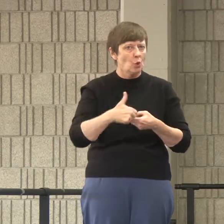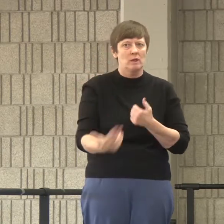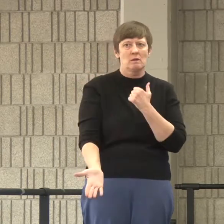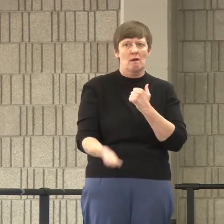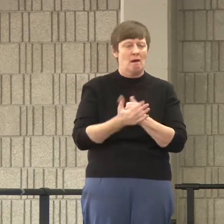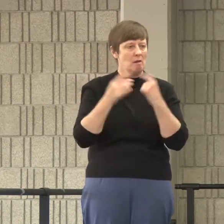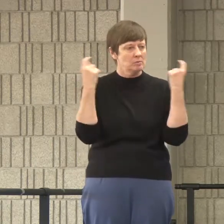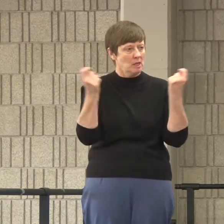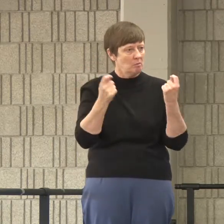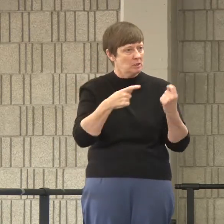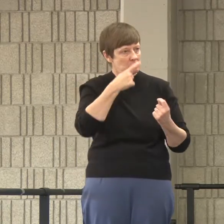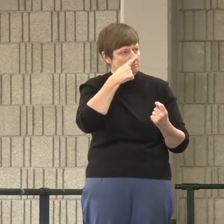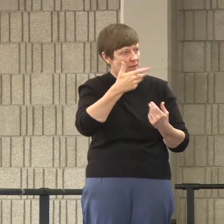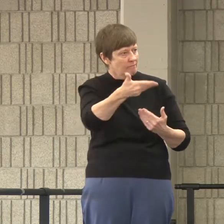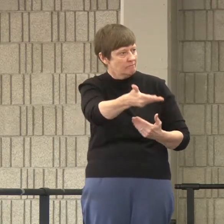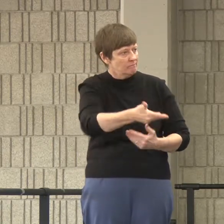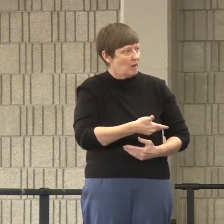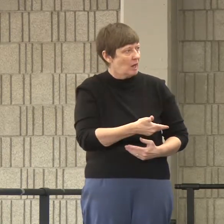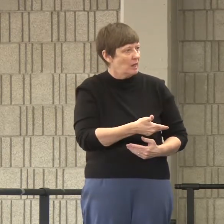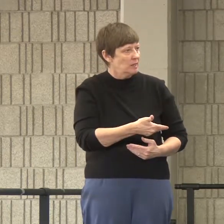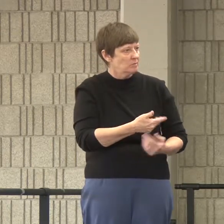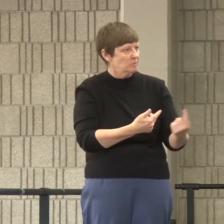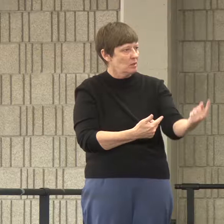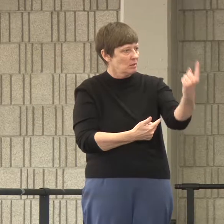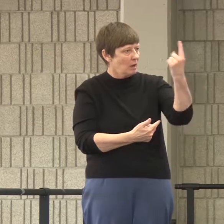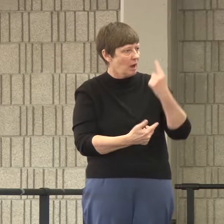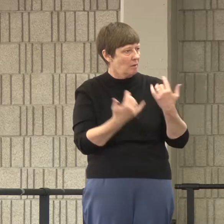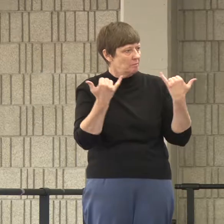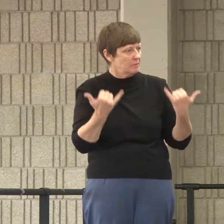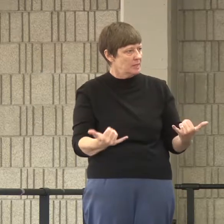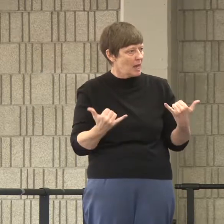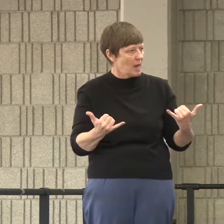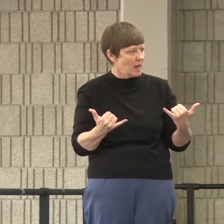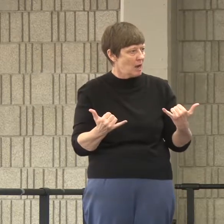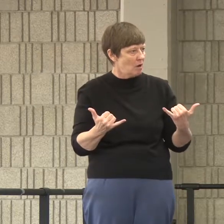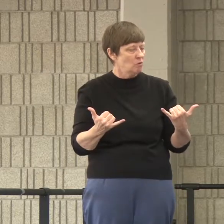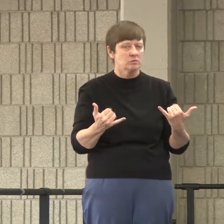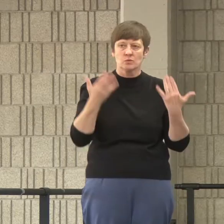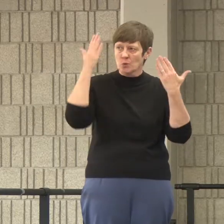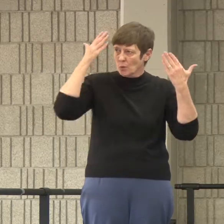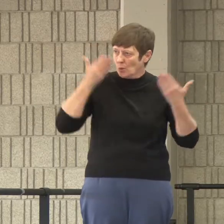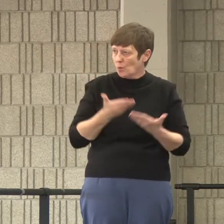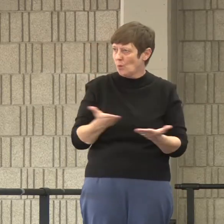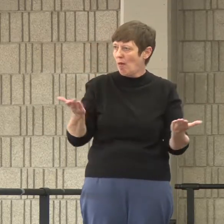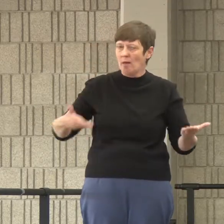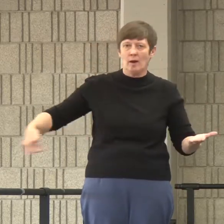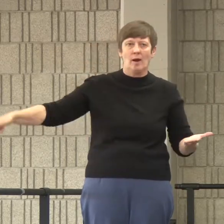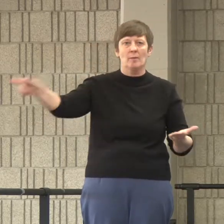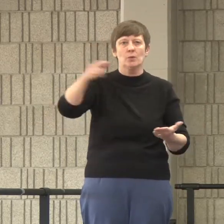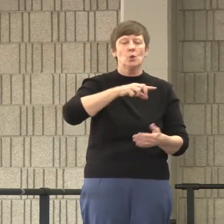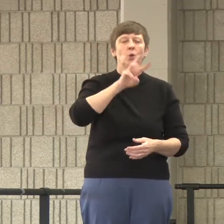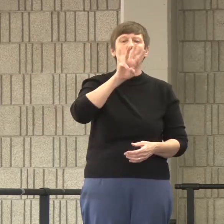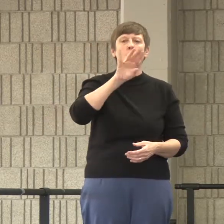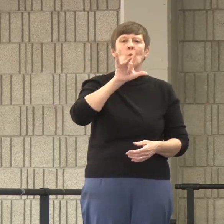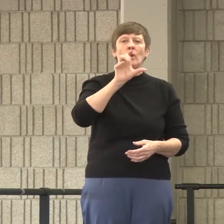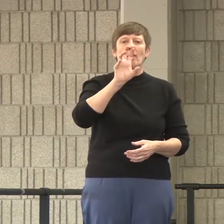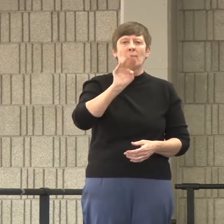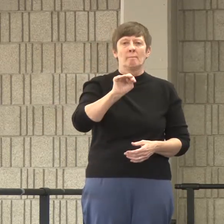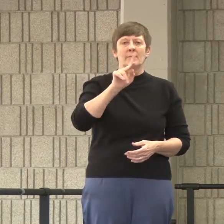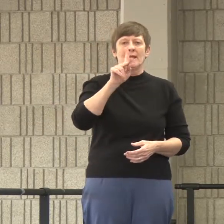I would invite Congressman Keating to come up and bring words of welcome. Congressman William Keating, ladies and gentlemen.